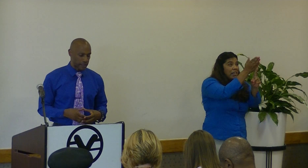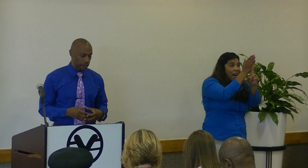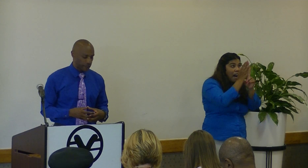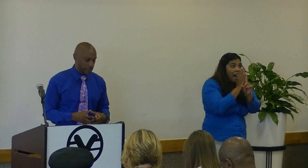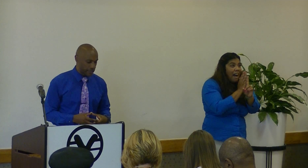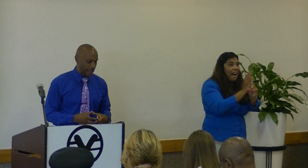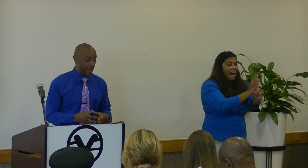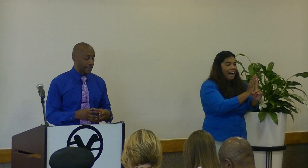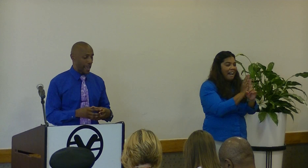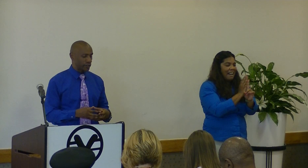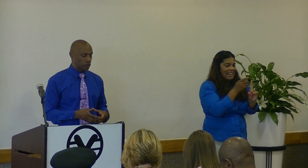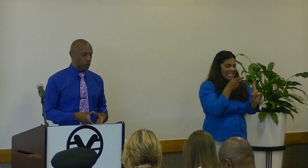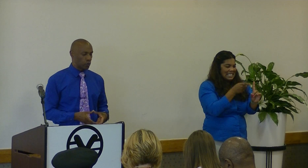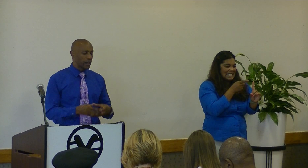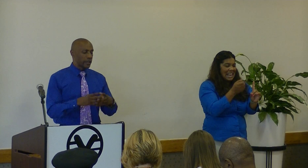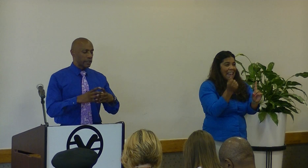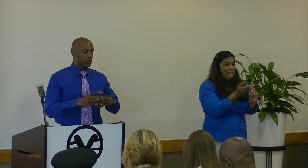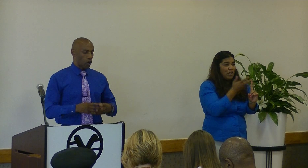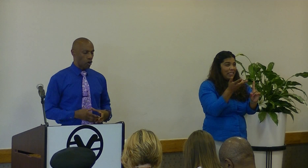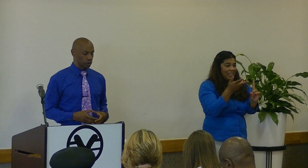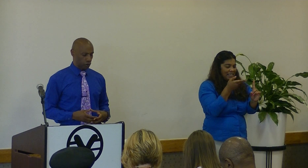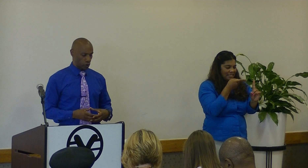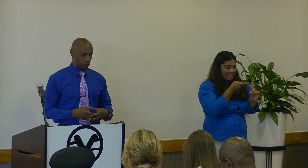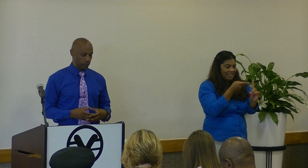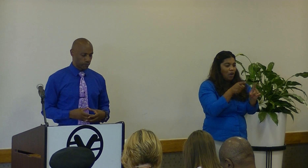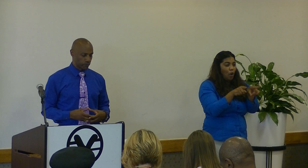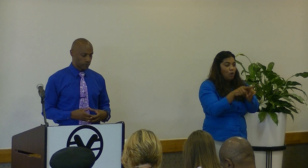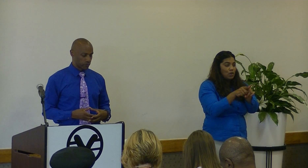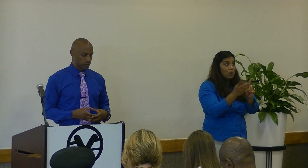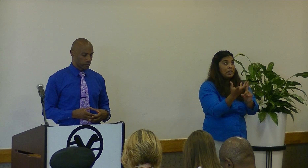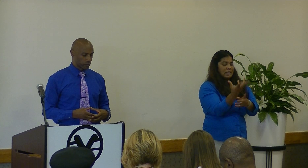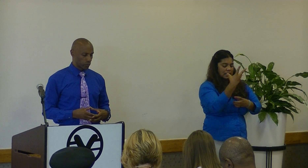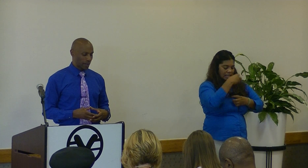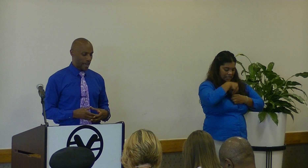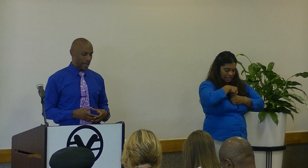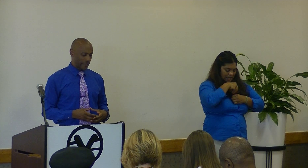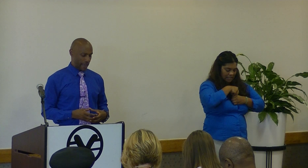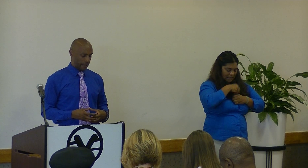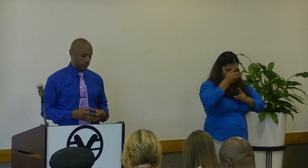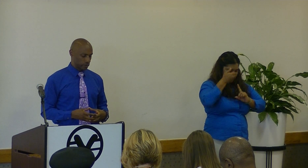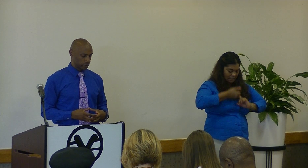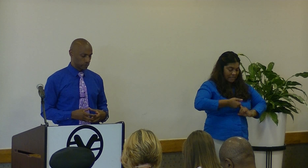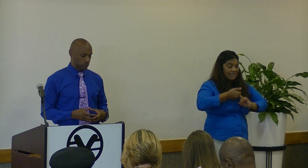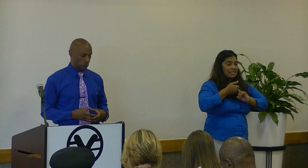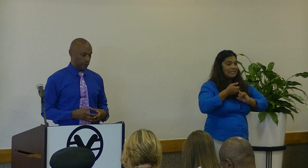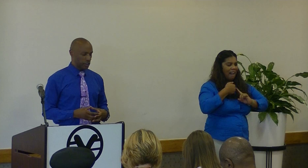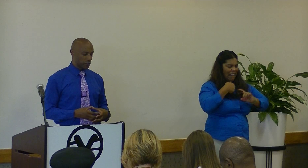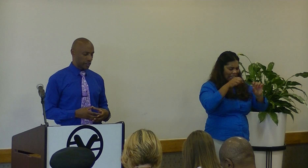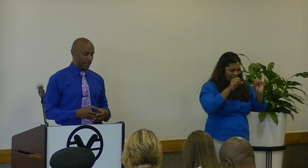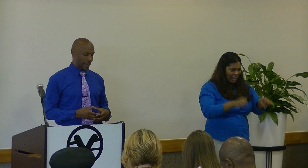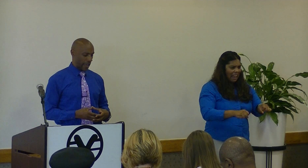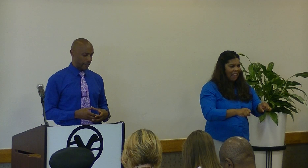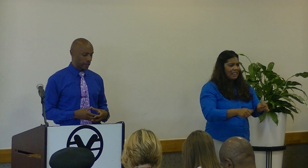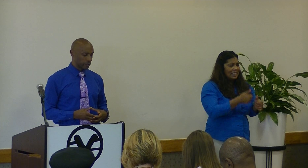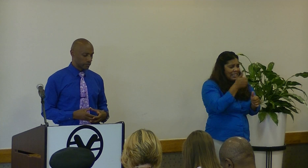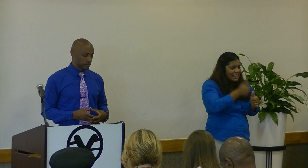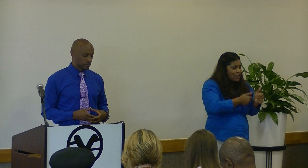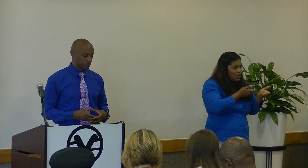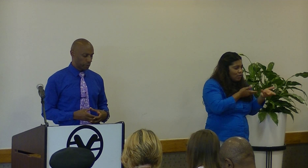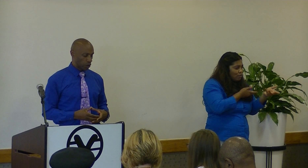thing itself is and can do is also what I can, what each of us